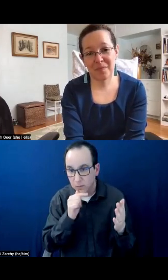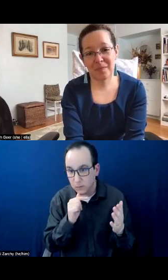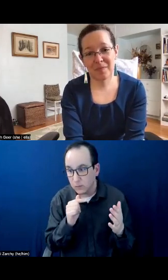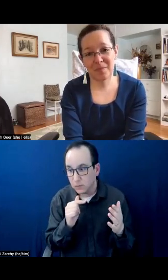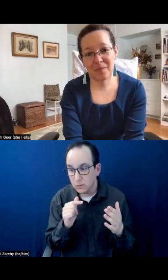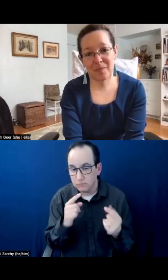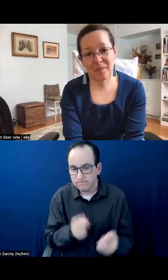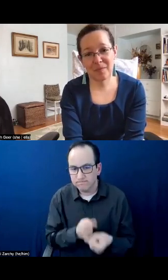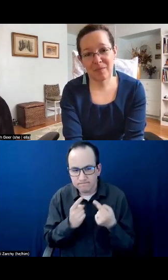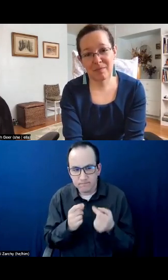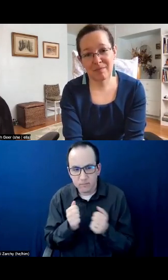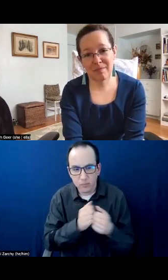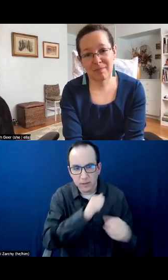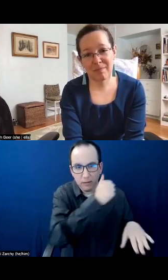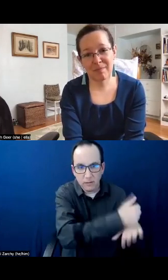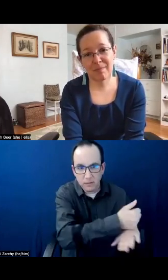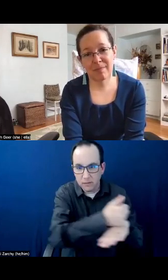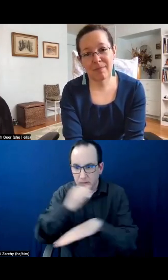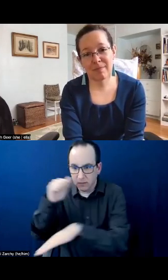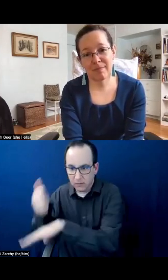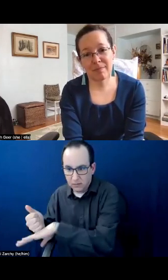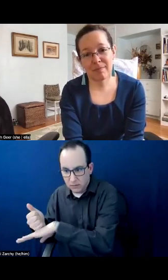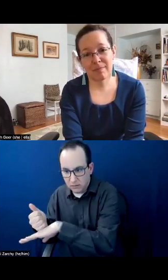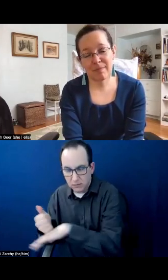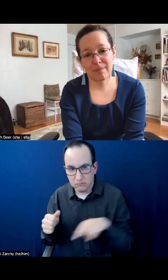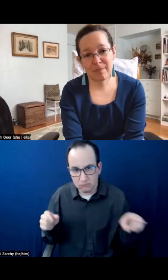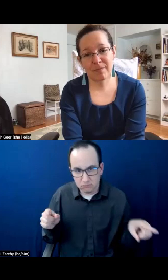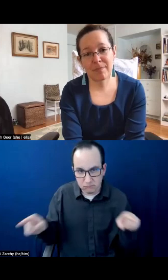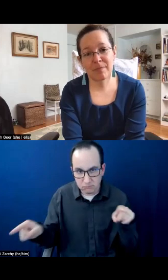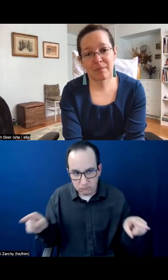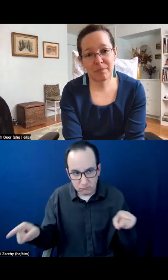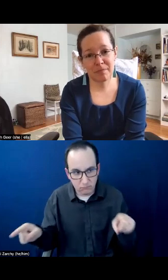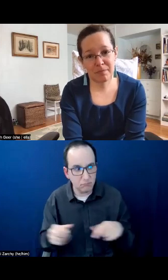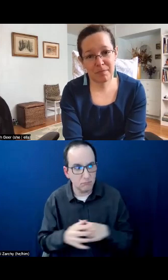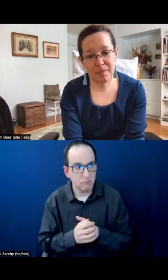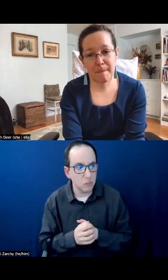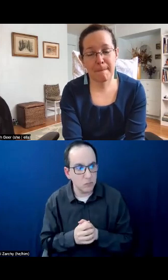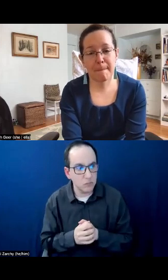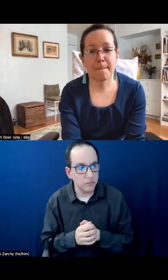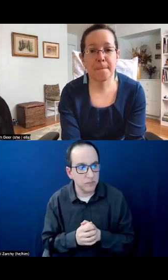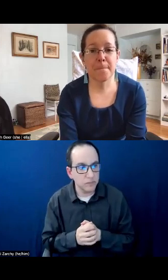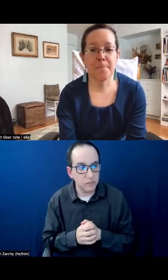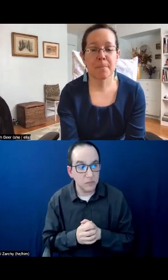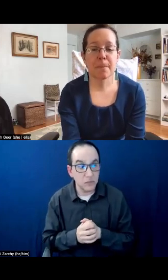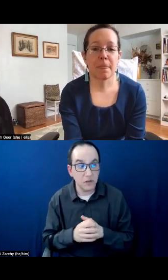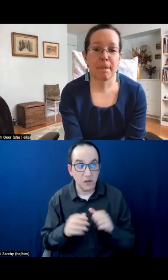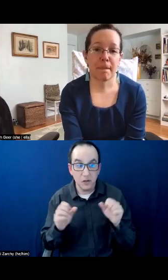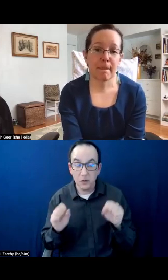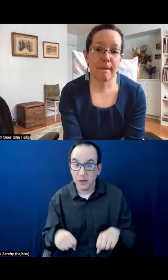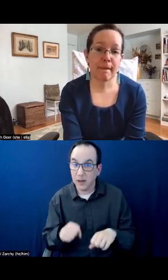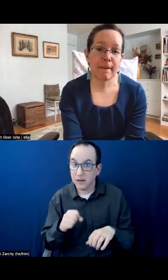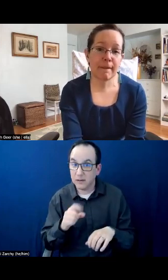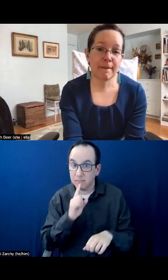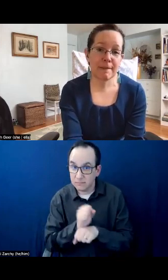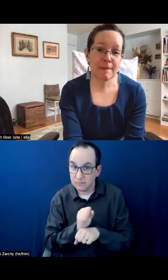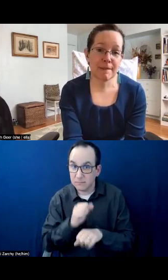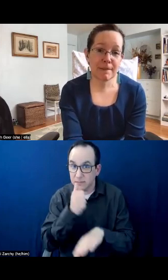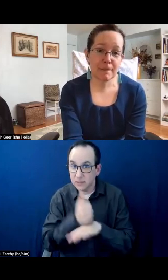Also, if you have students who struggle with establishing and setting things up in